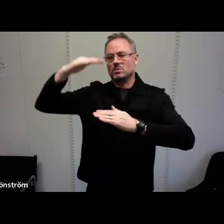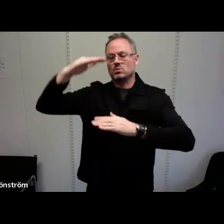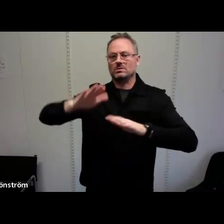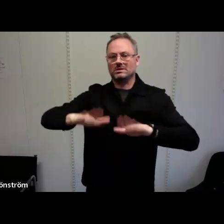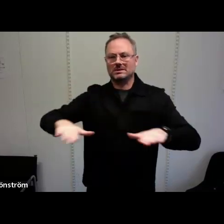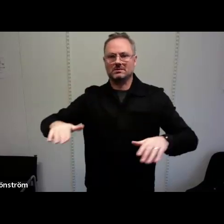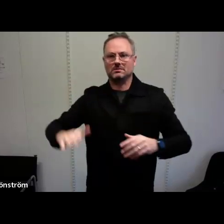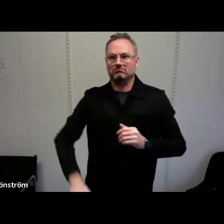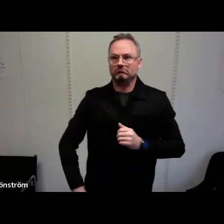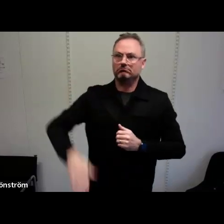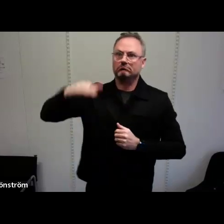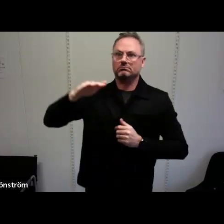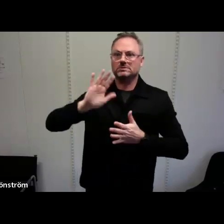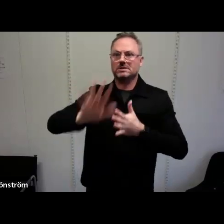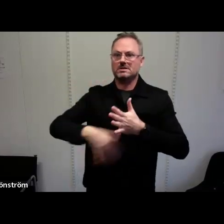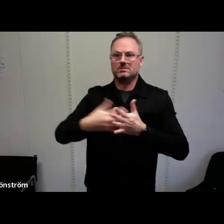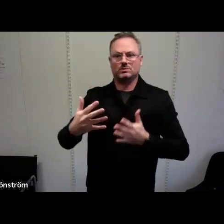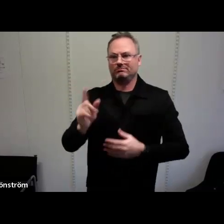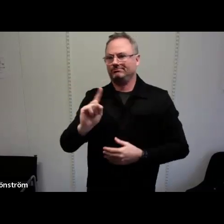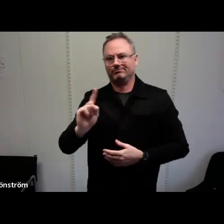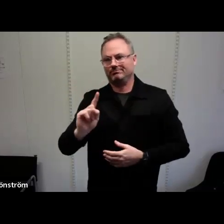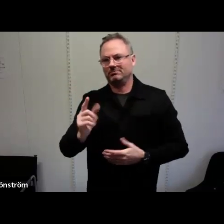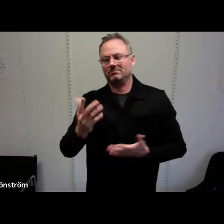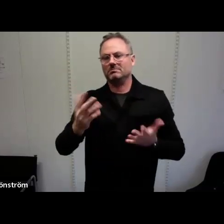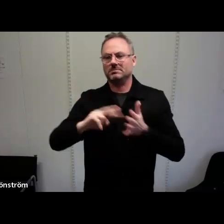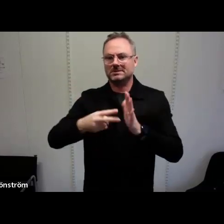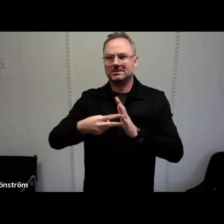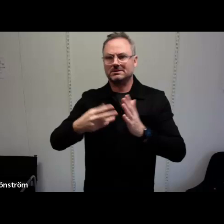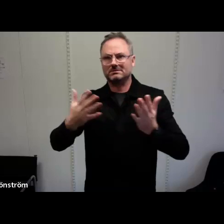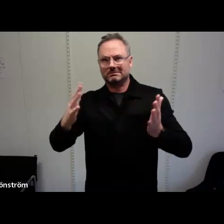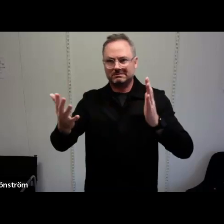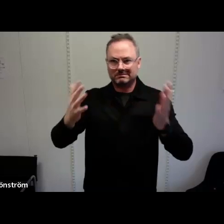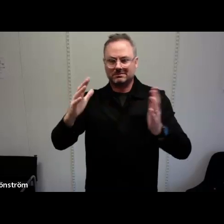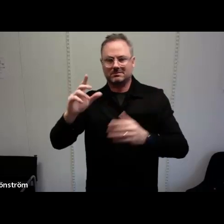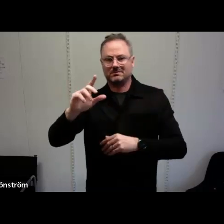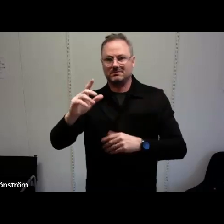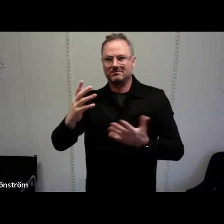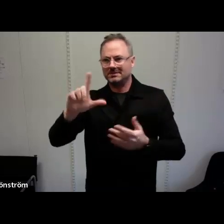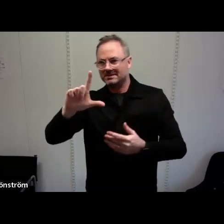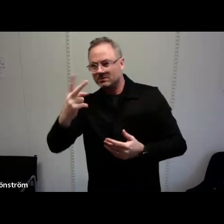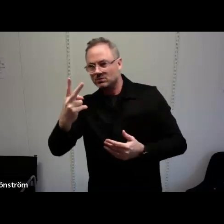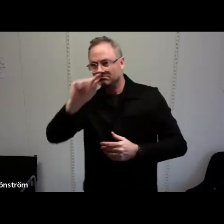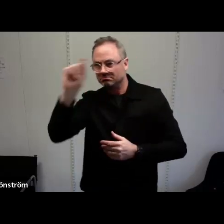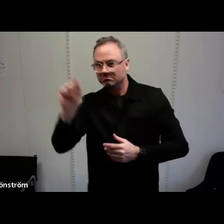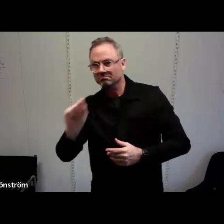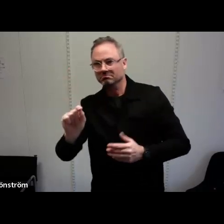are hard of hearing learning sign language as well. It doesn't get used on native signers.